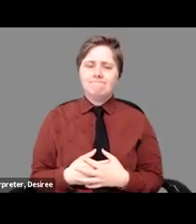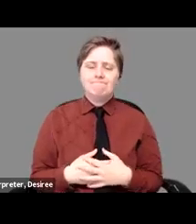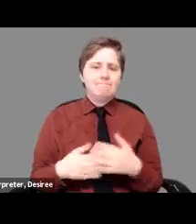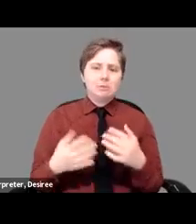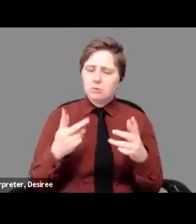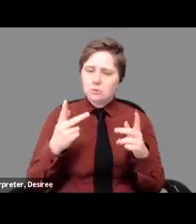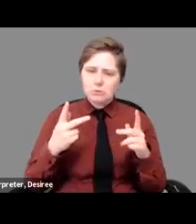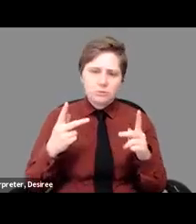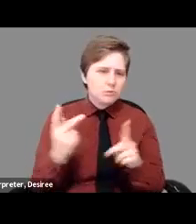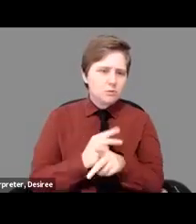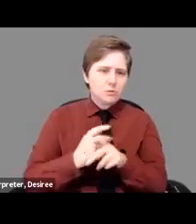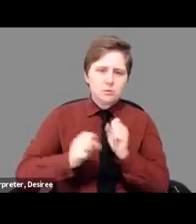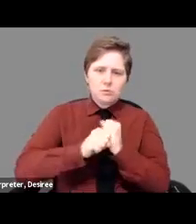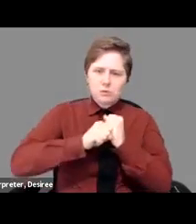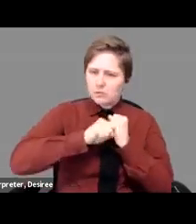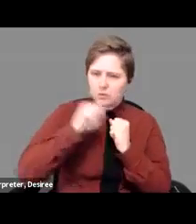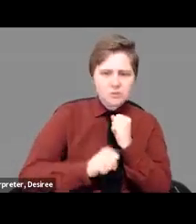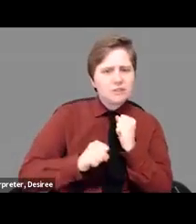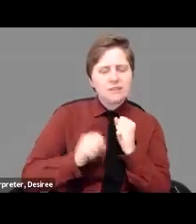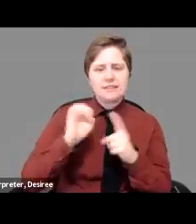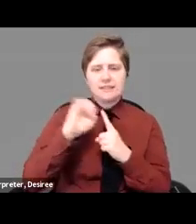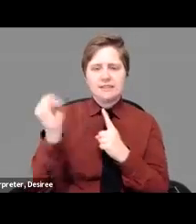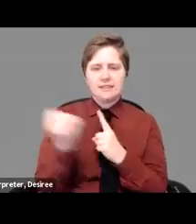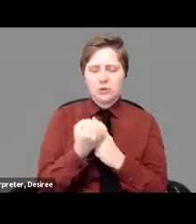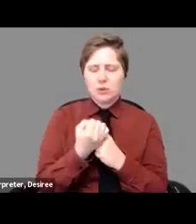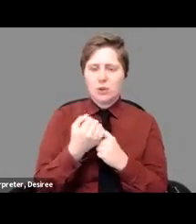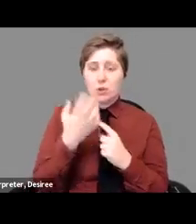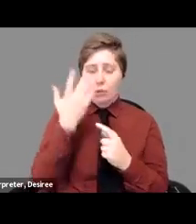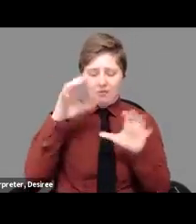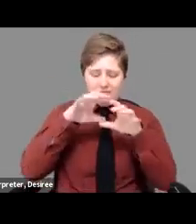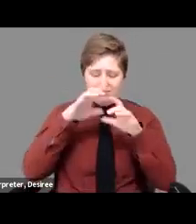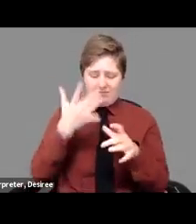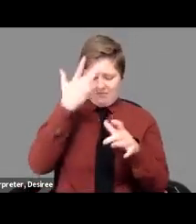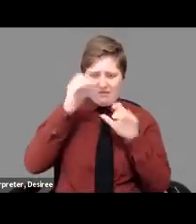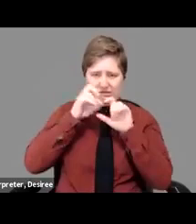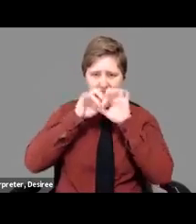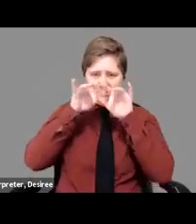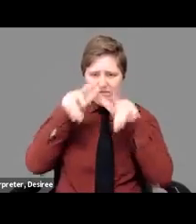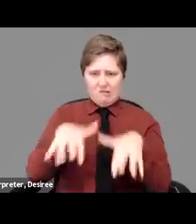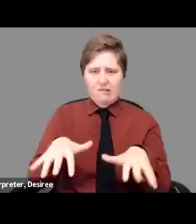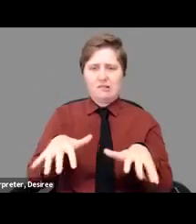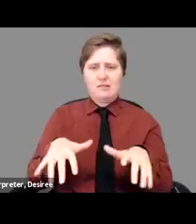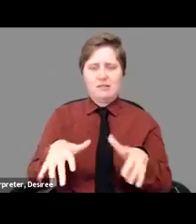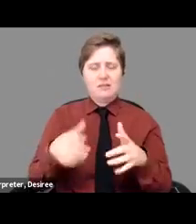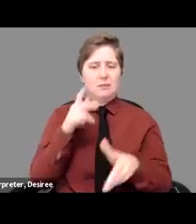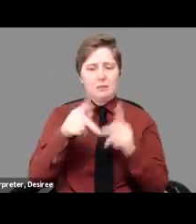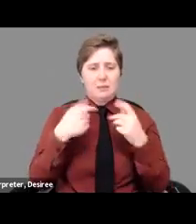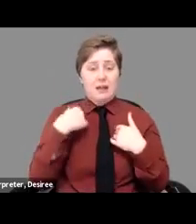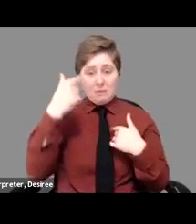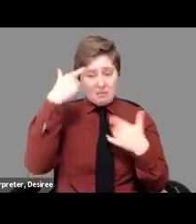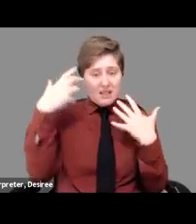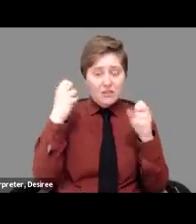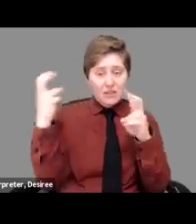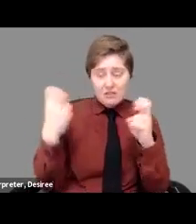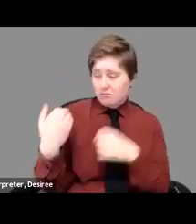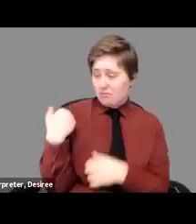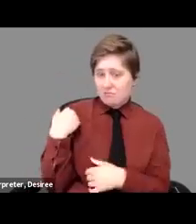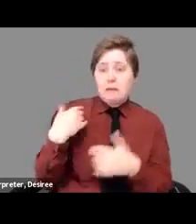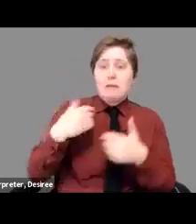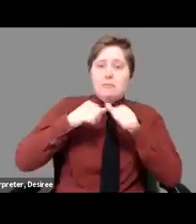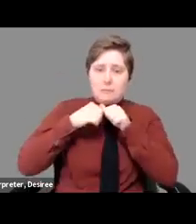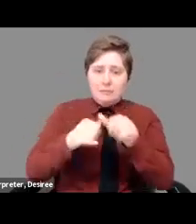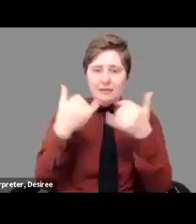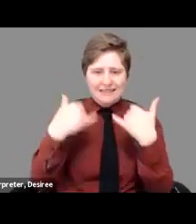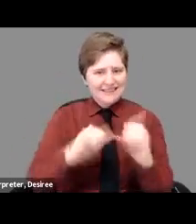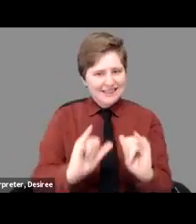exacerbated situation because of the pandemic. So people have had mental health issues. They continue to have mental health